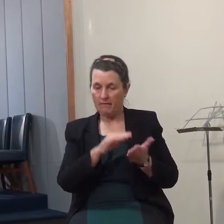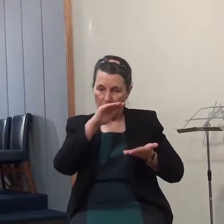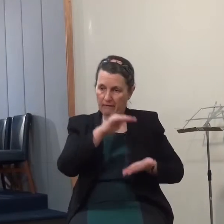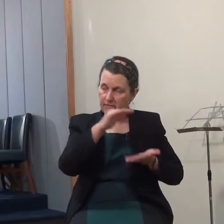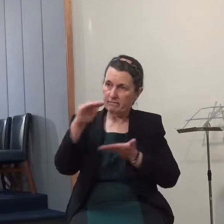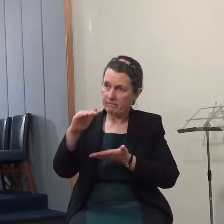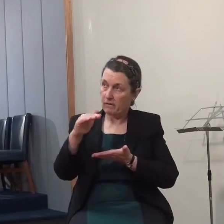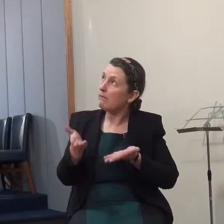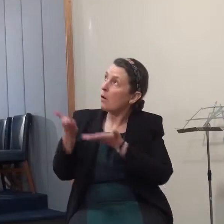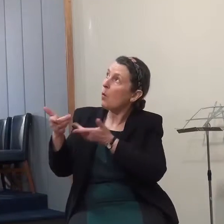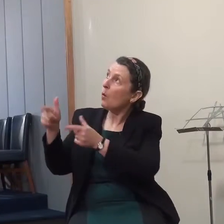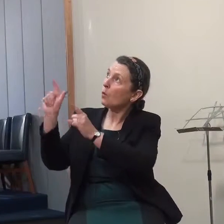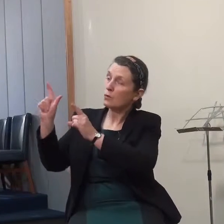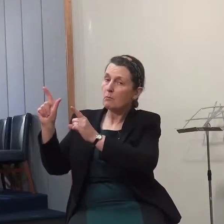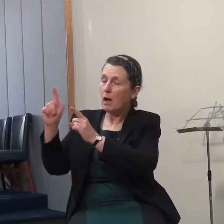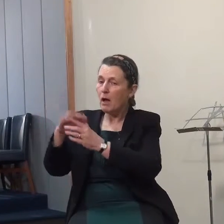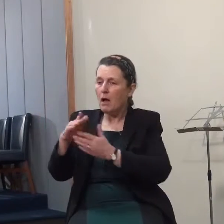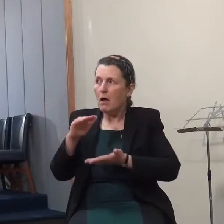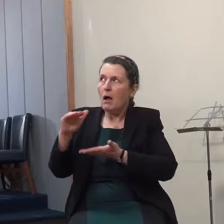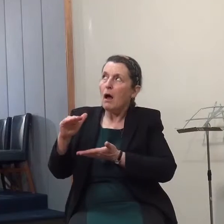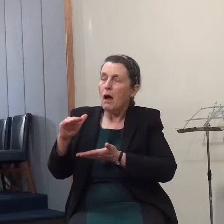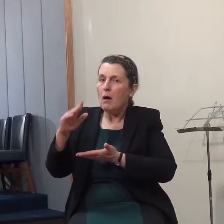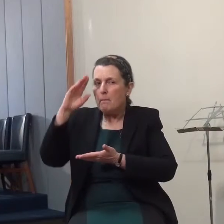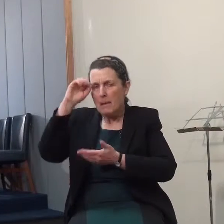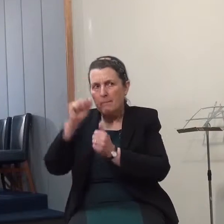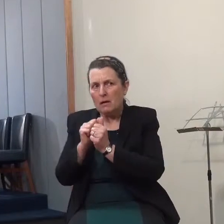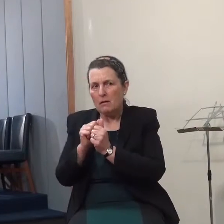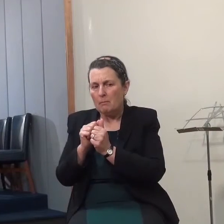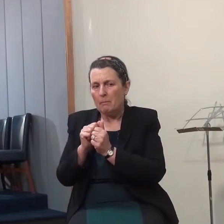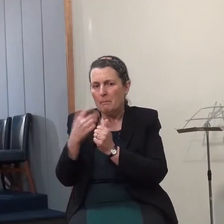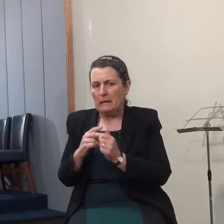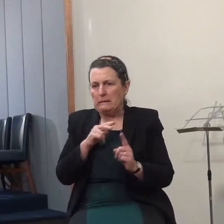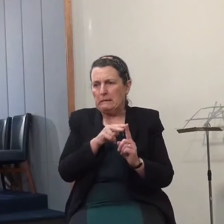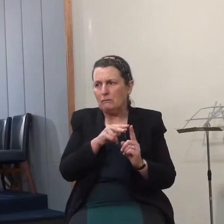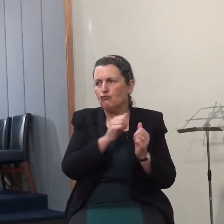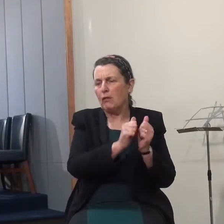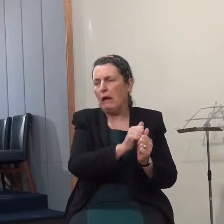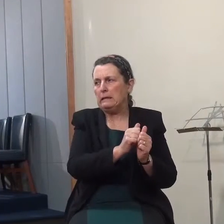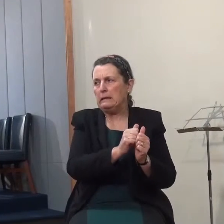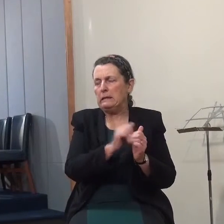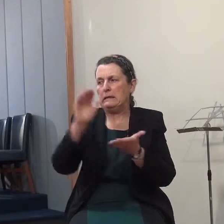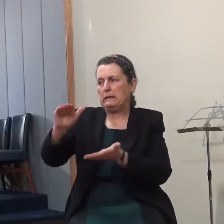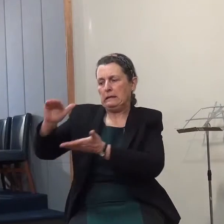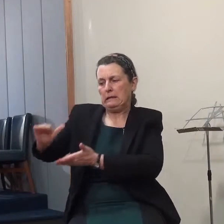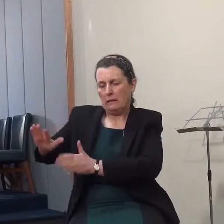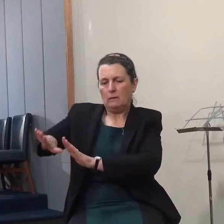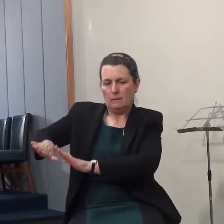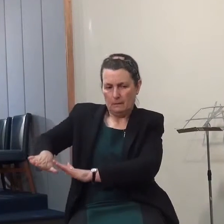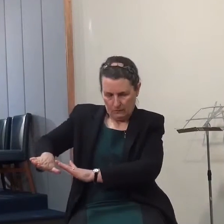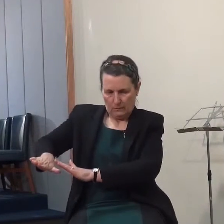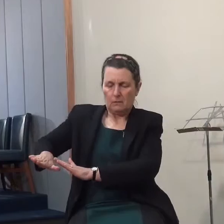hath aught against thee, leave thy gift there, not thy gift before the altar, and go thy